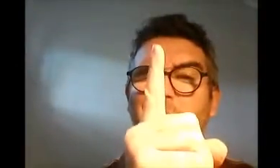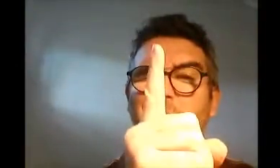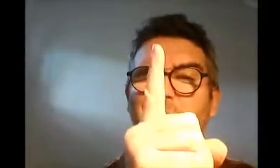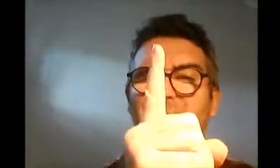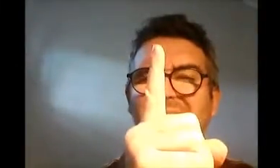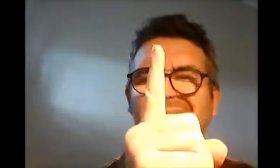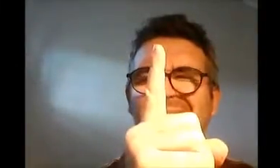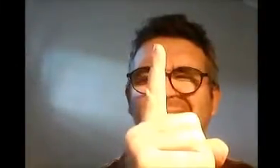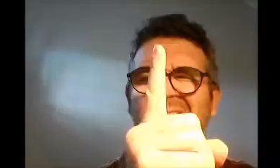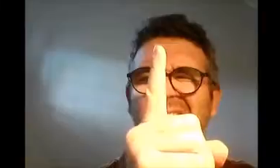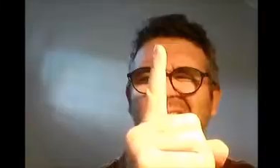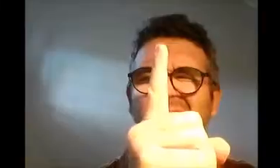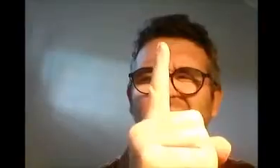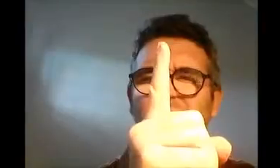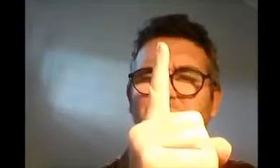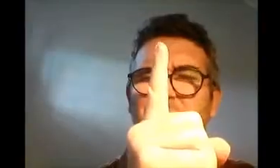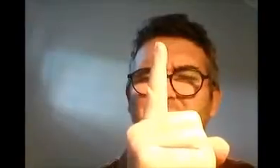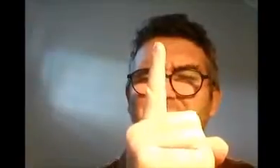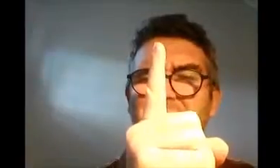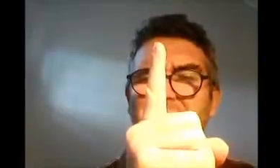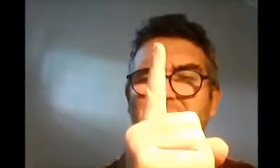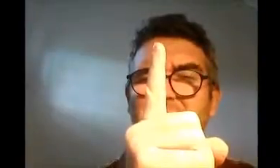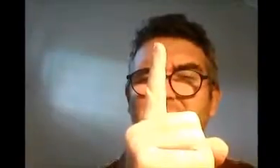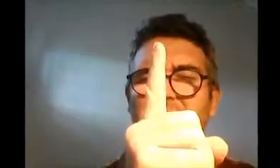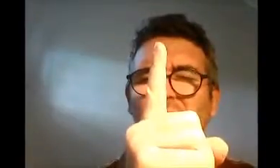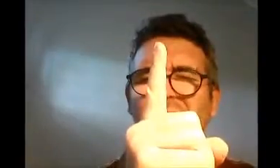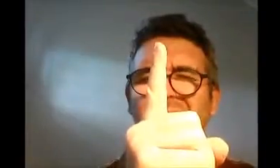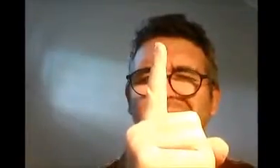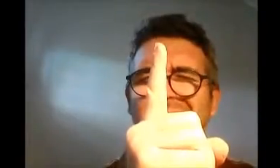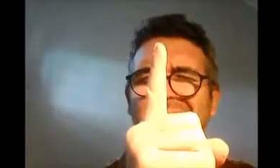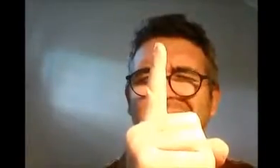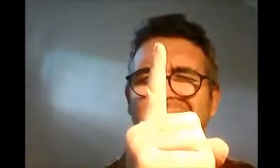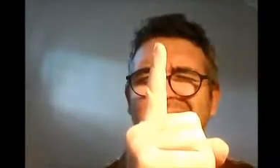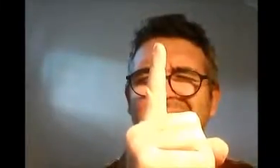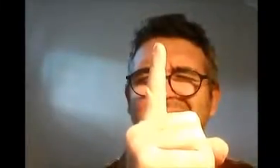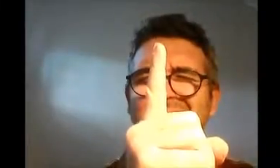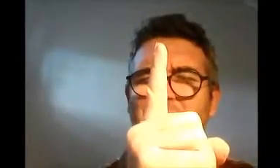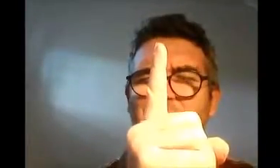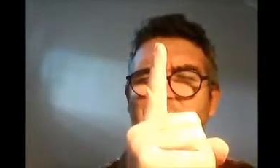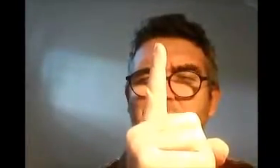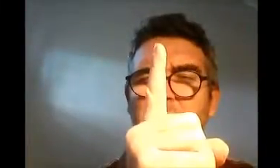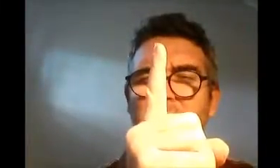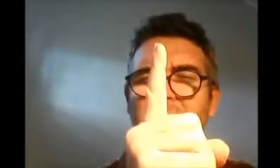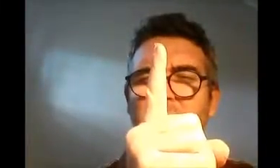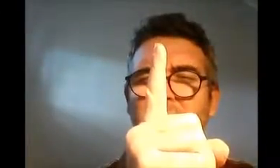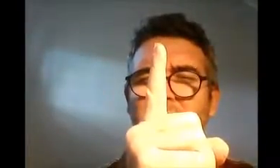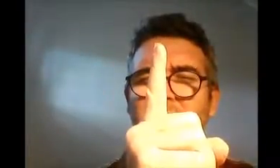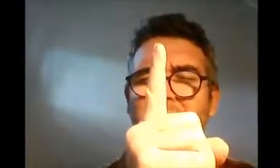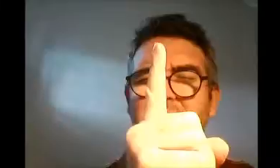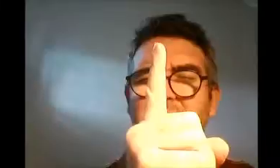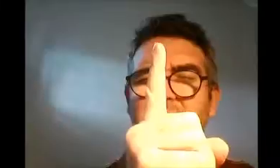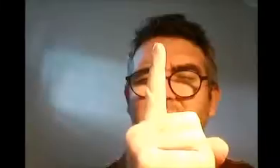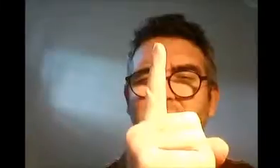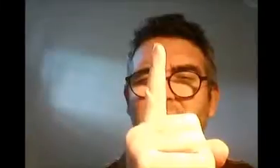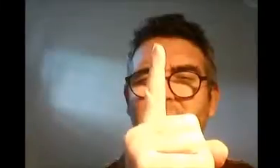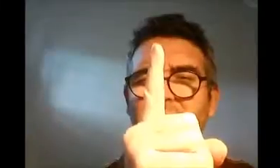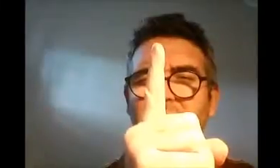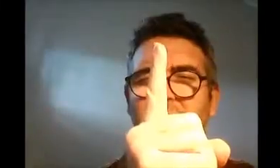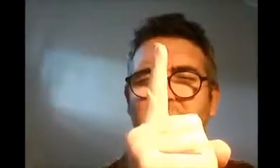eye. What you will see is that your finger is actually moving with respect to the screen